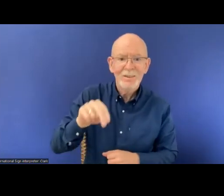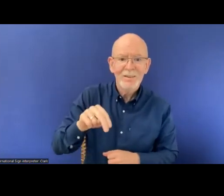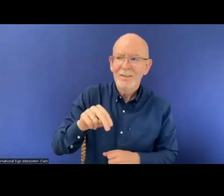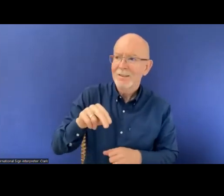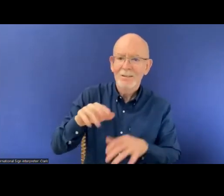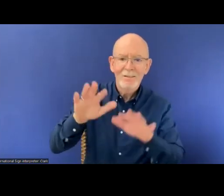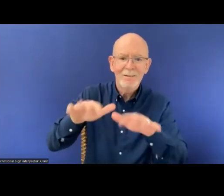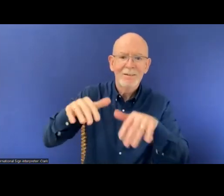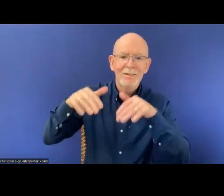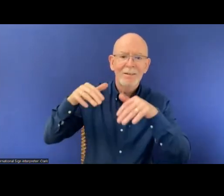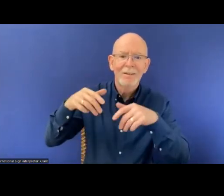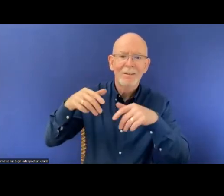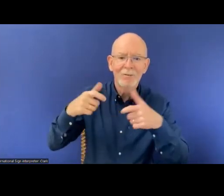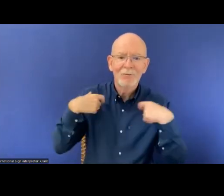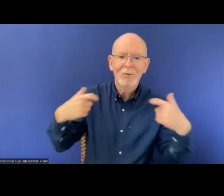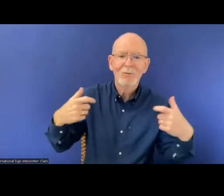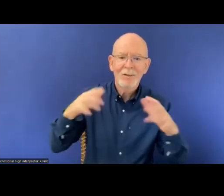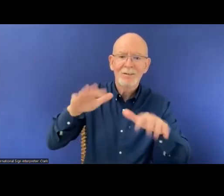resolution on vision,